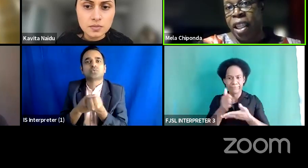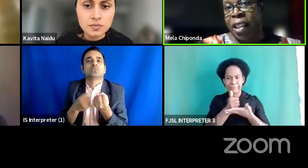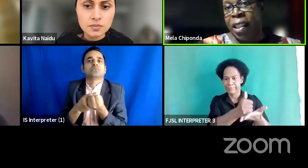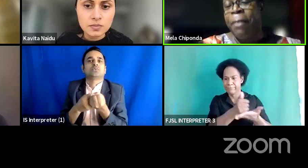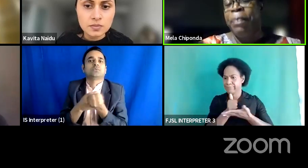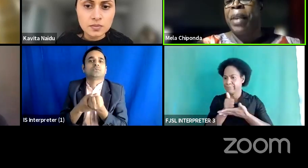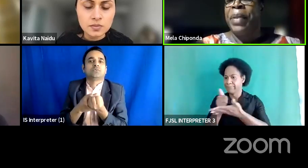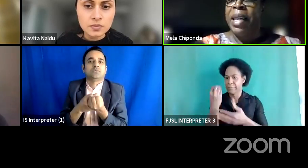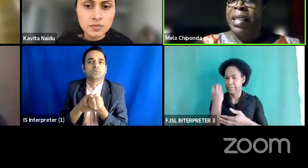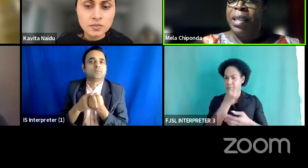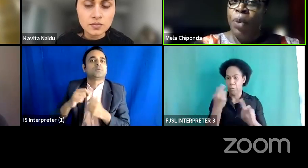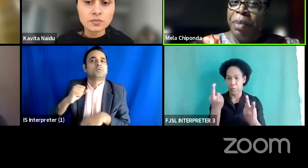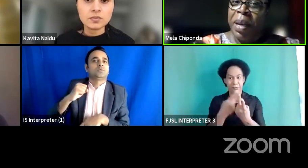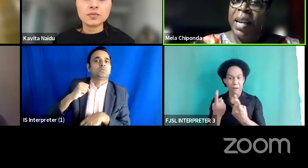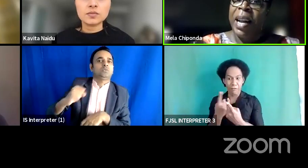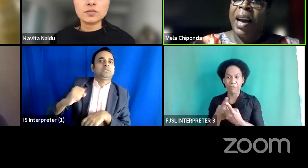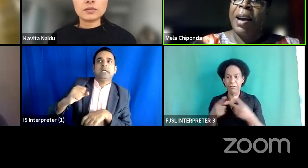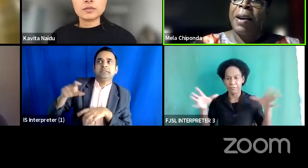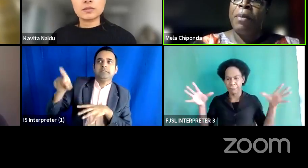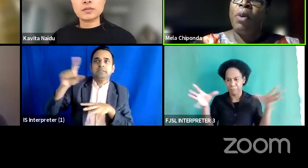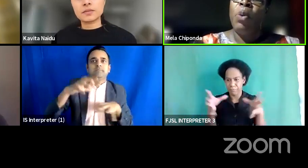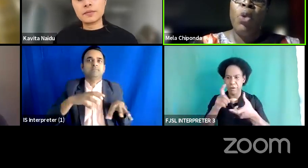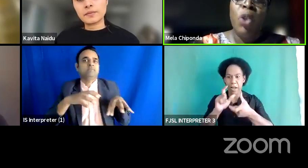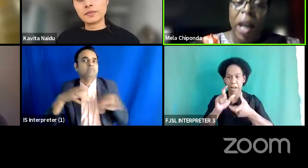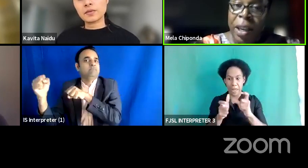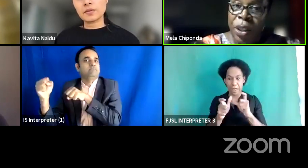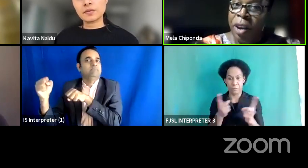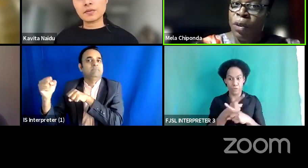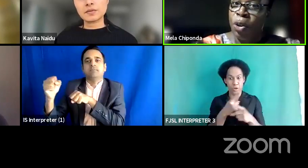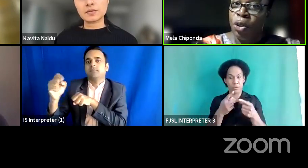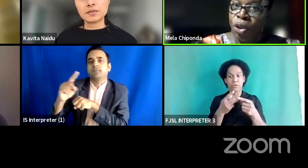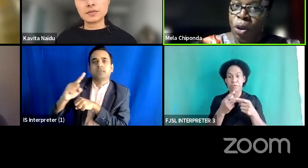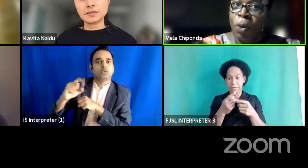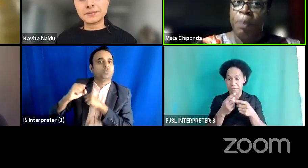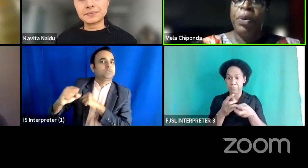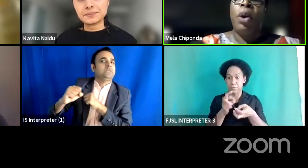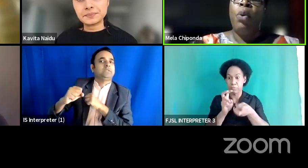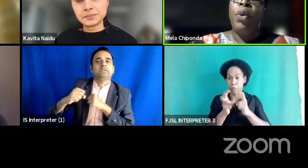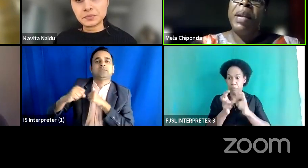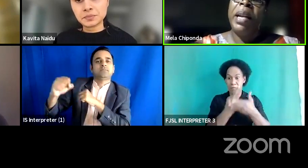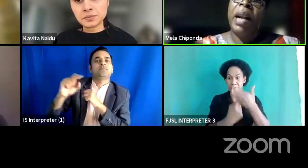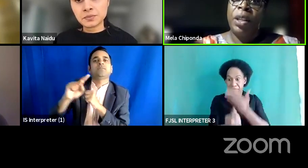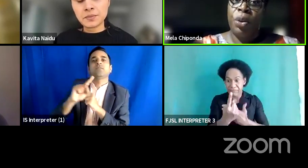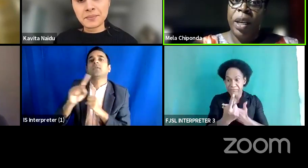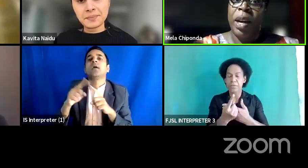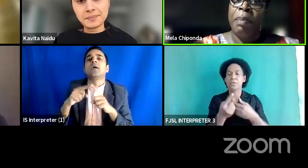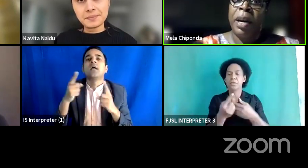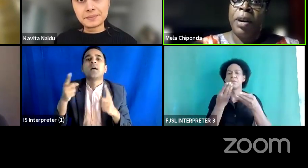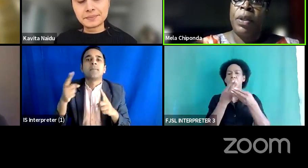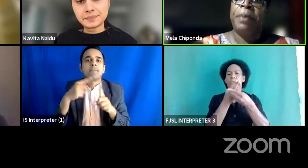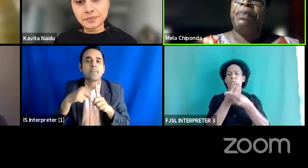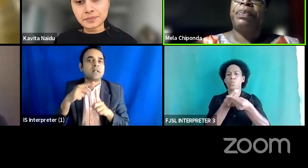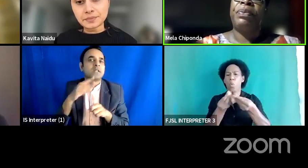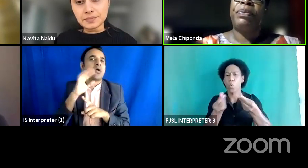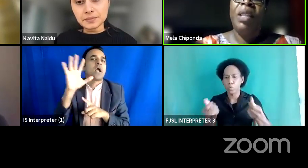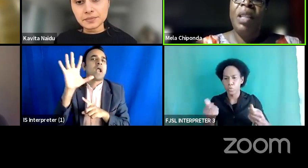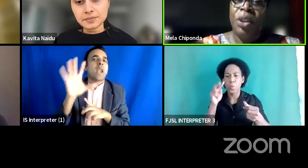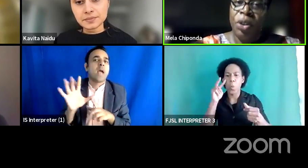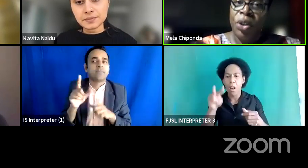climate solutions, that women would like to have control. Women are talking